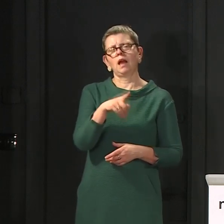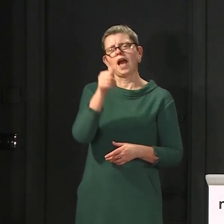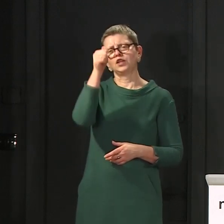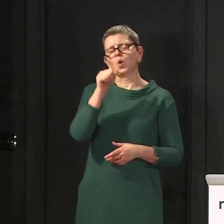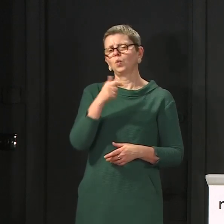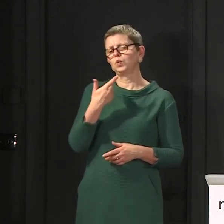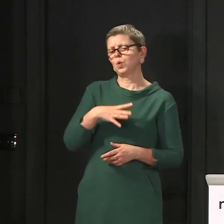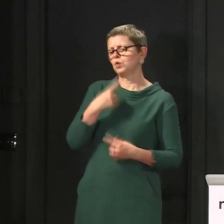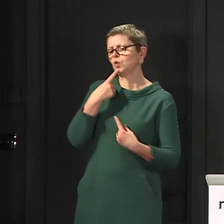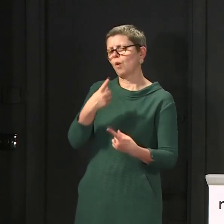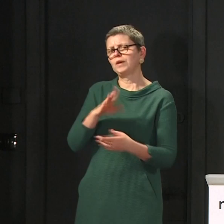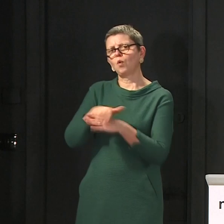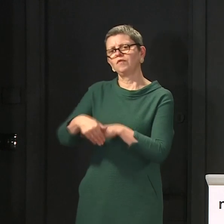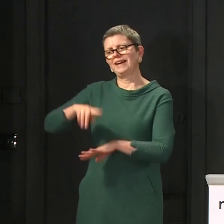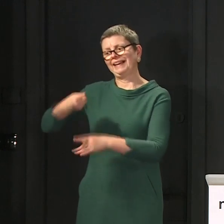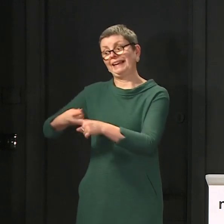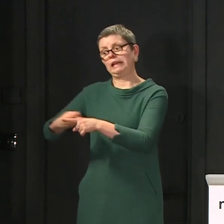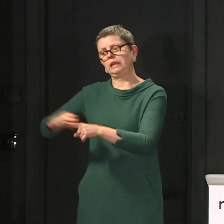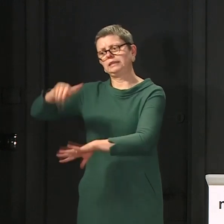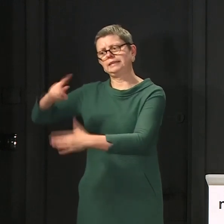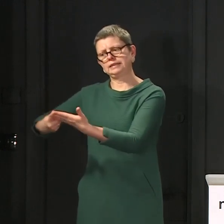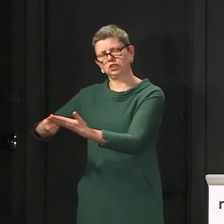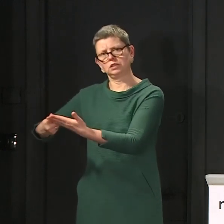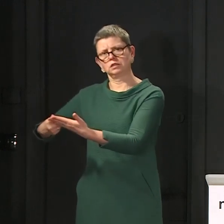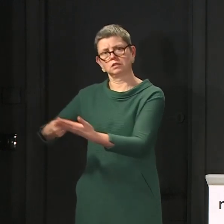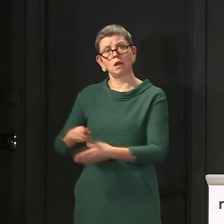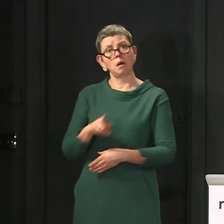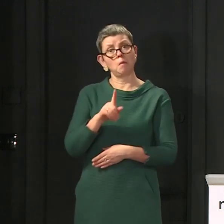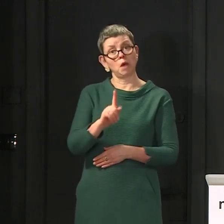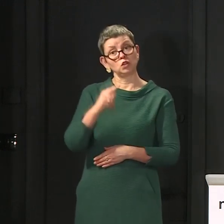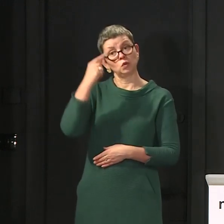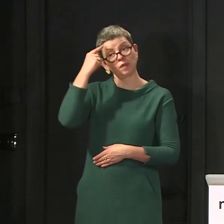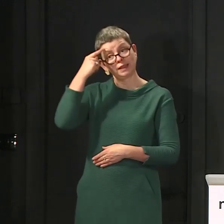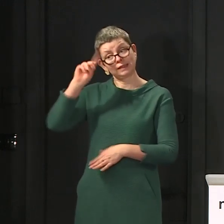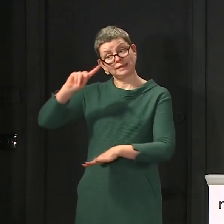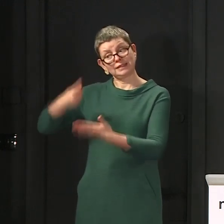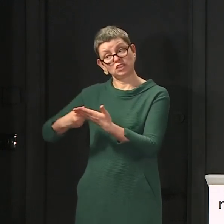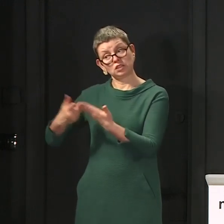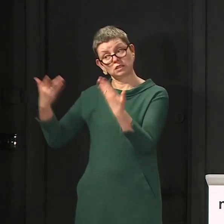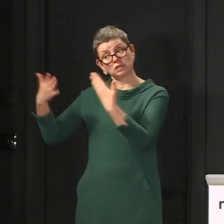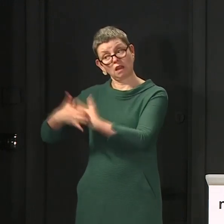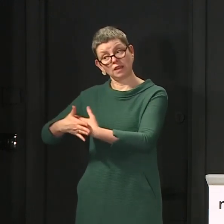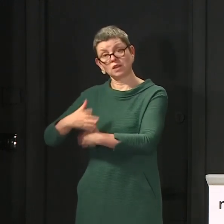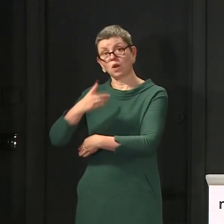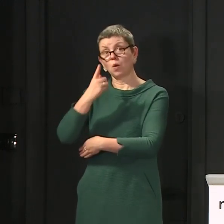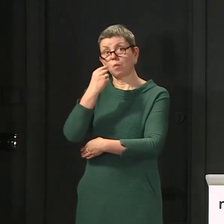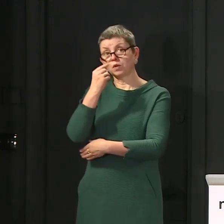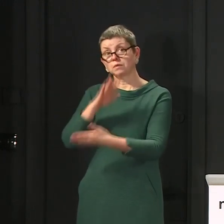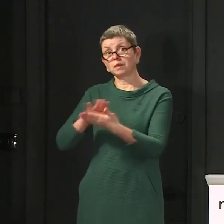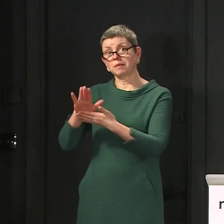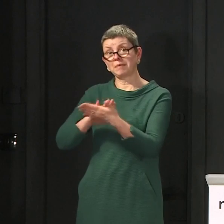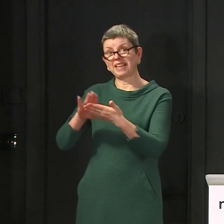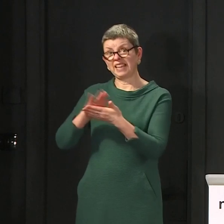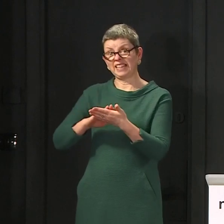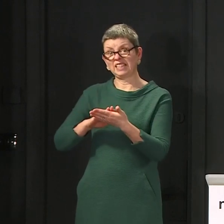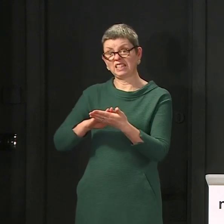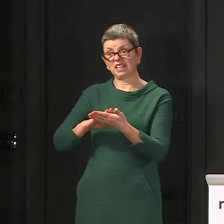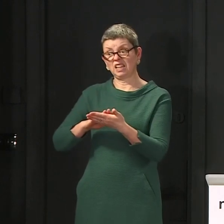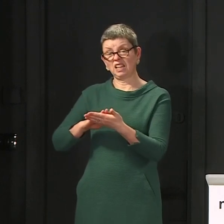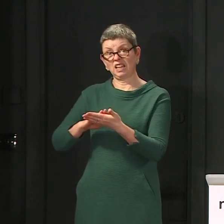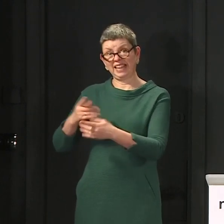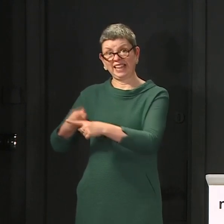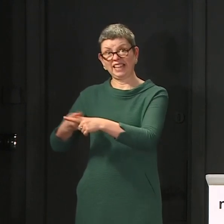but do you believe that the decisions that are going to be announced tonight could lead to an increase in infection rates in England,